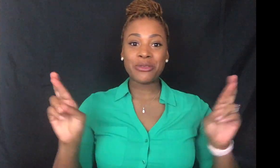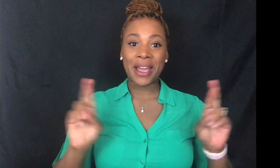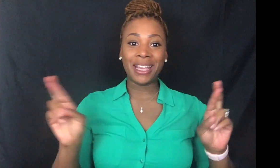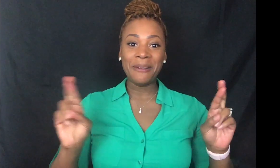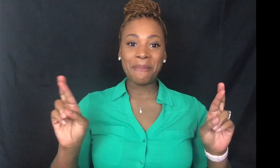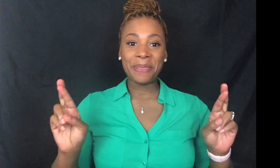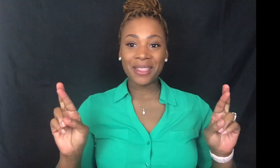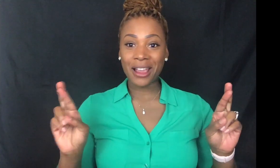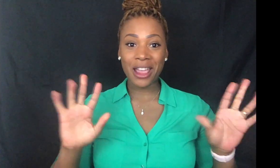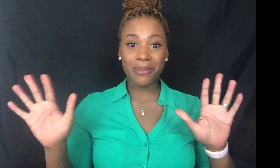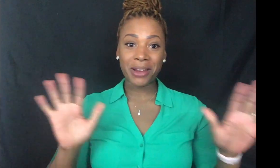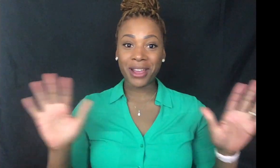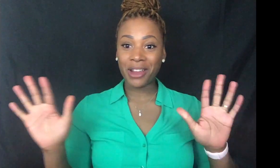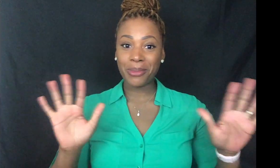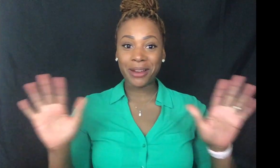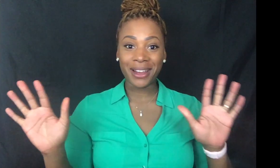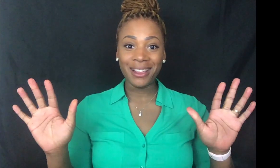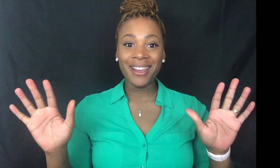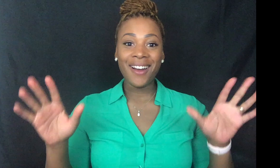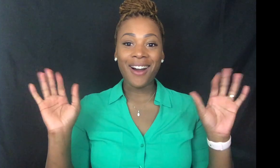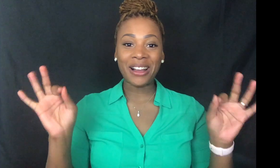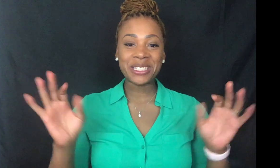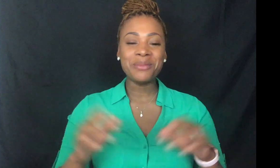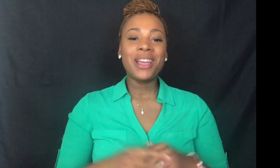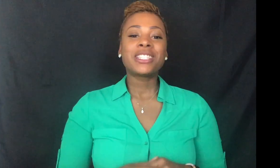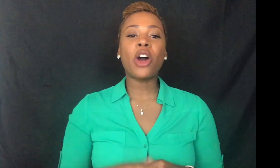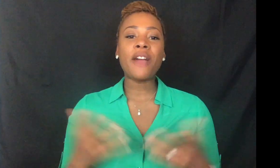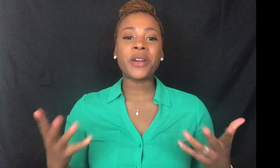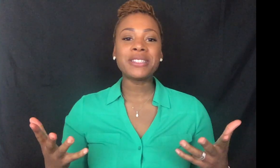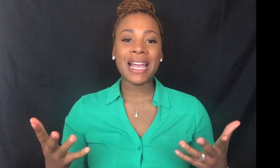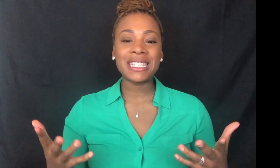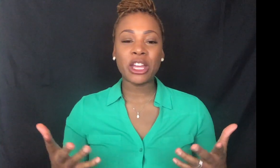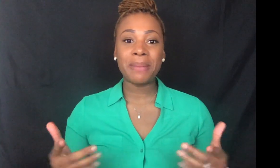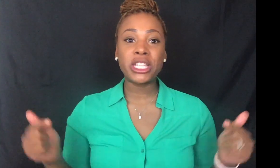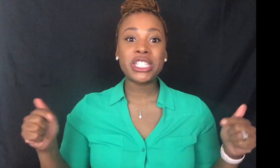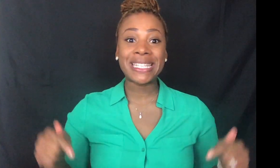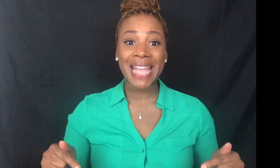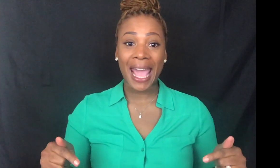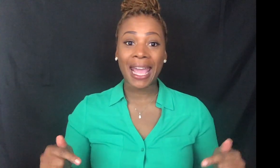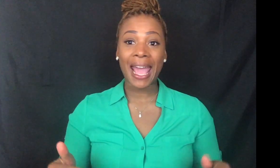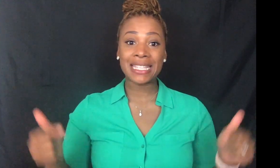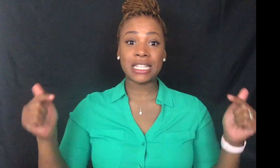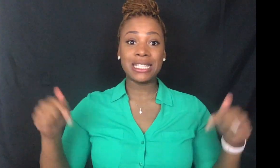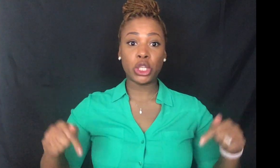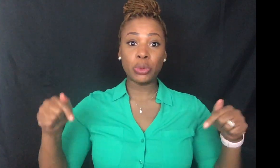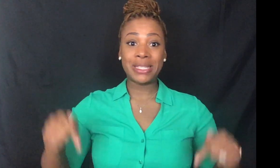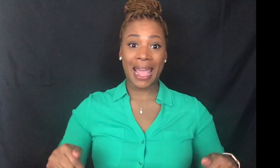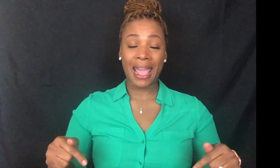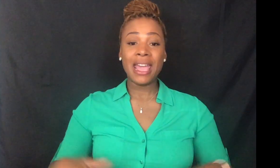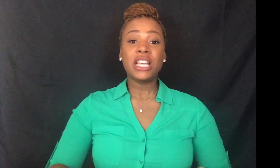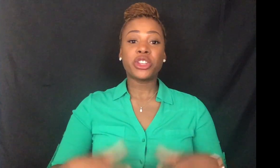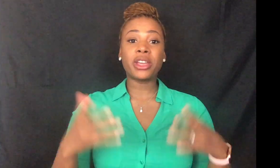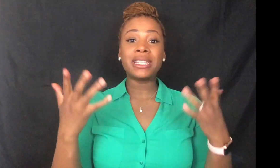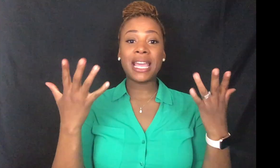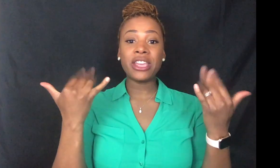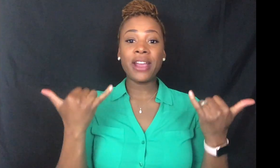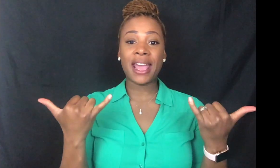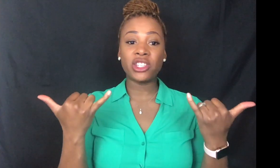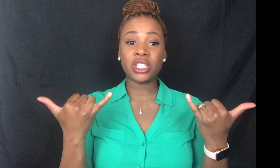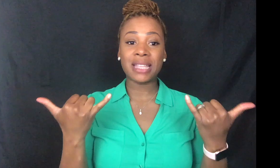ready. Everybody ready? Everybody ready? Awesome. So our first sign is going to be today, as in today. So you're going to take your hands just like